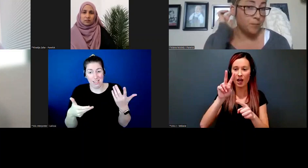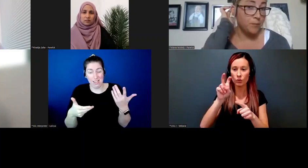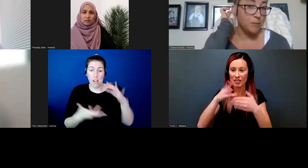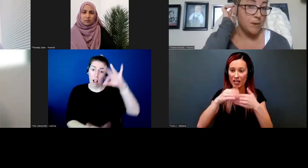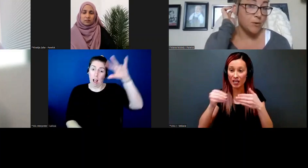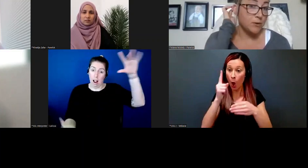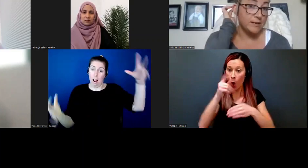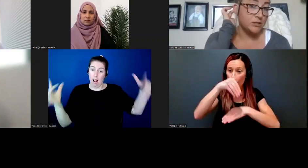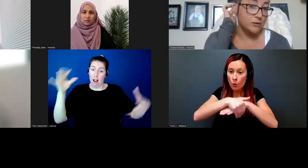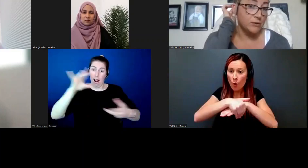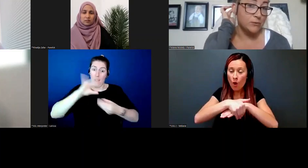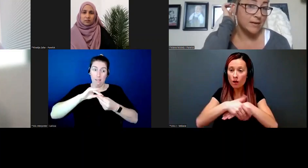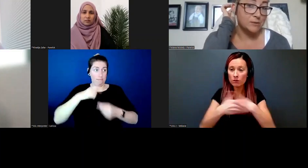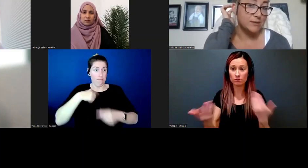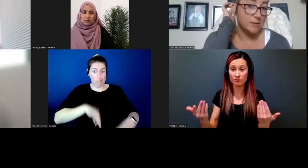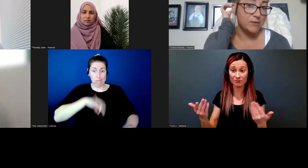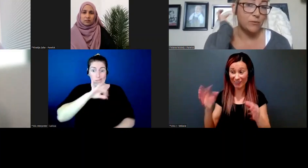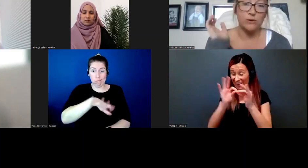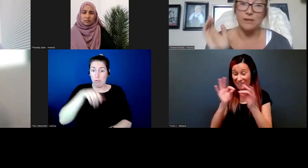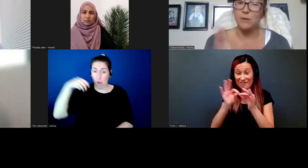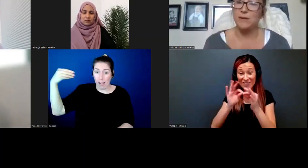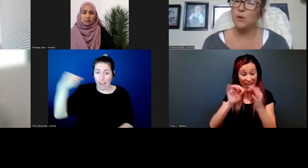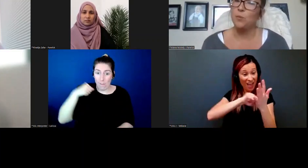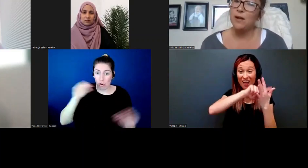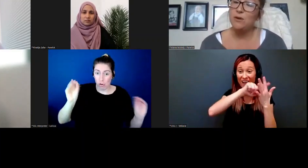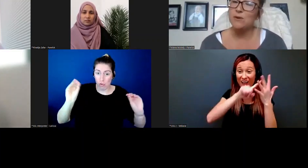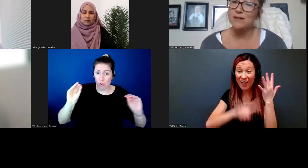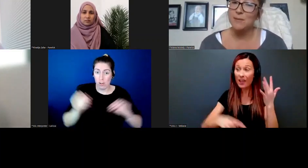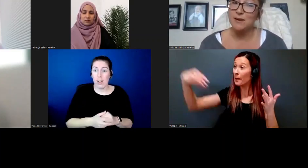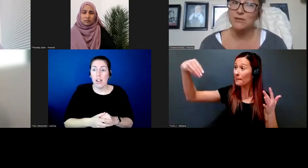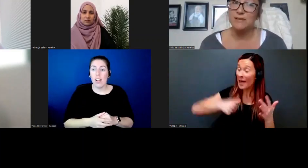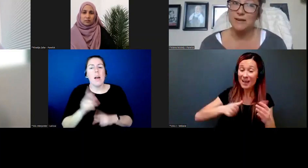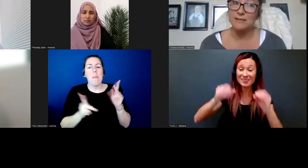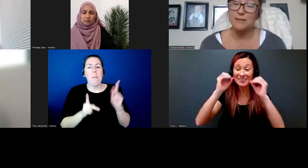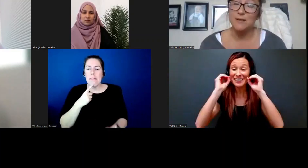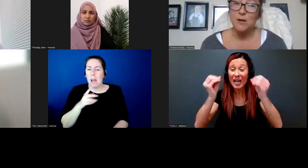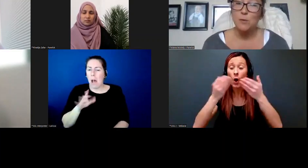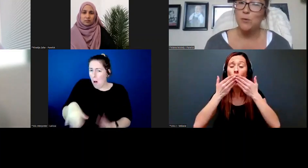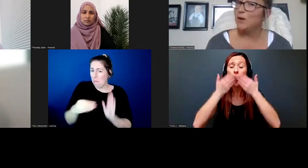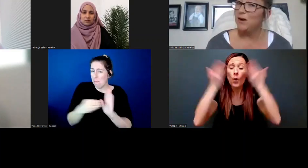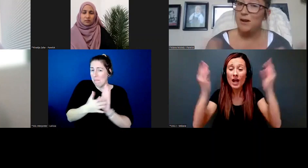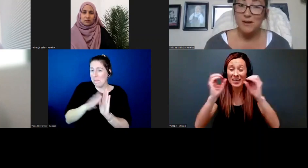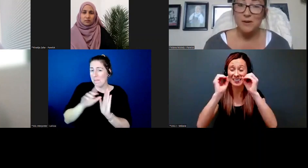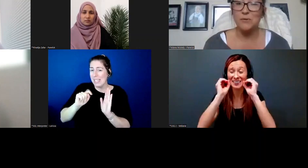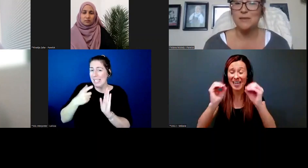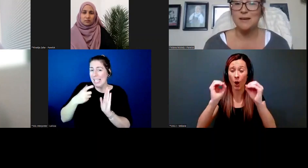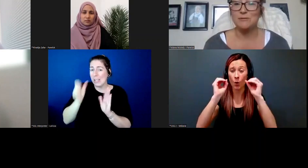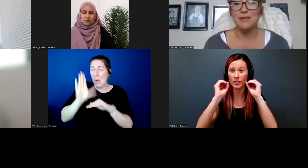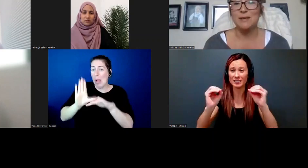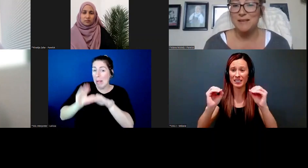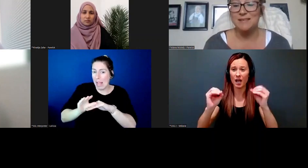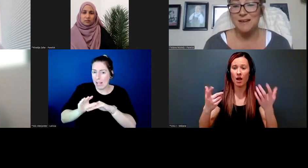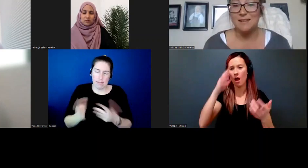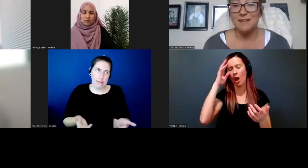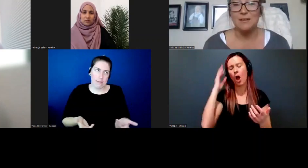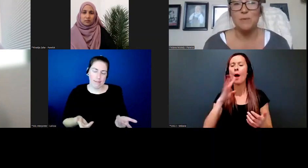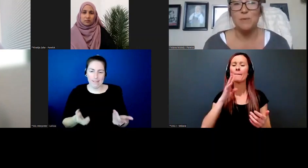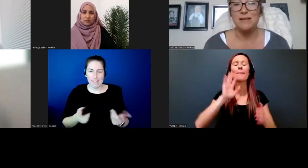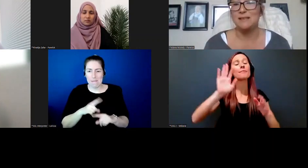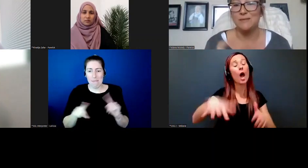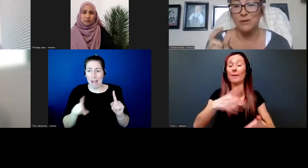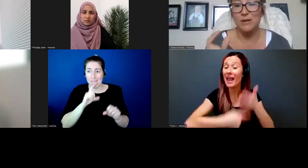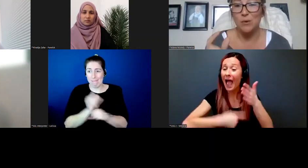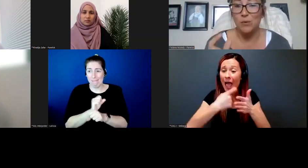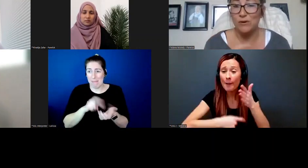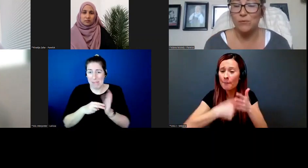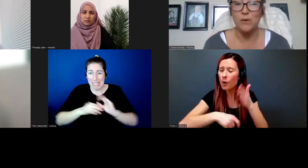covered. People like to, as we said before, like to be like, well, you can claim it on your taxes. But we all know that really means nothing. We may